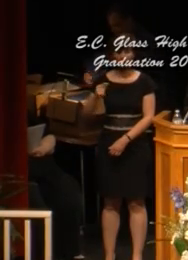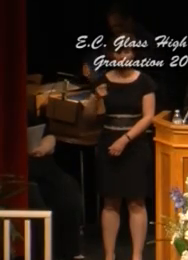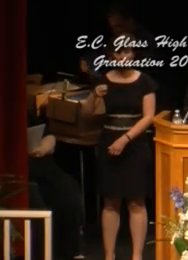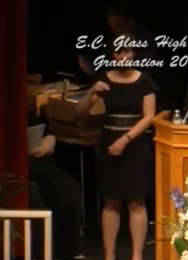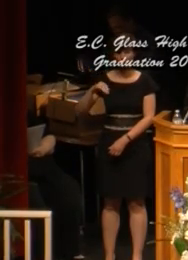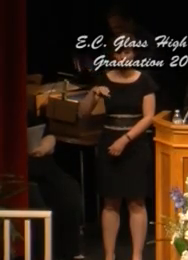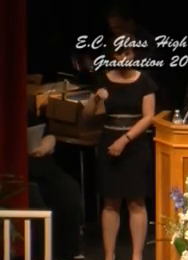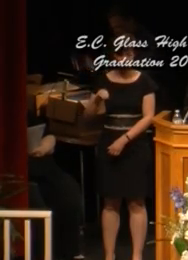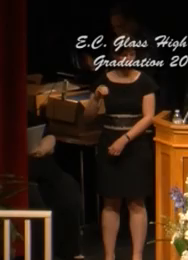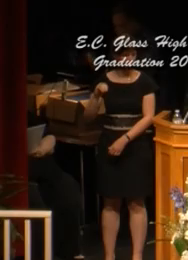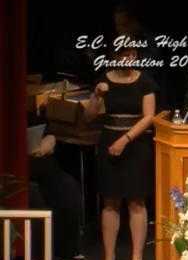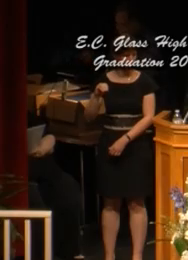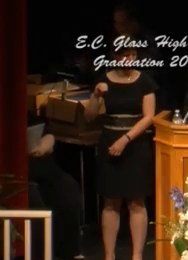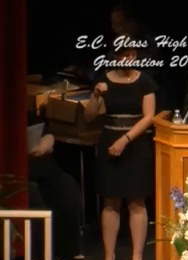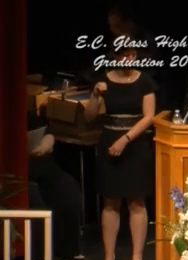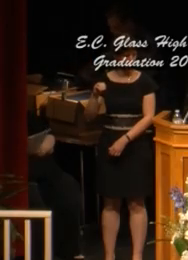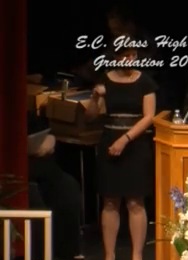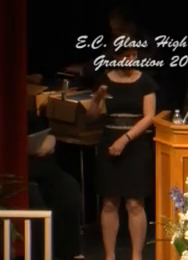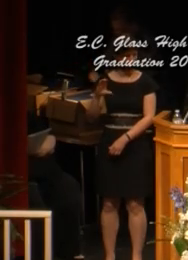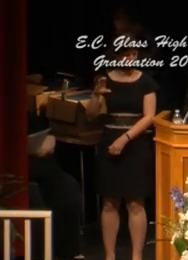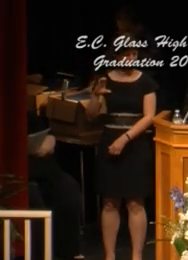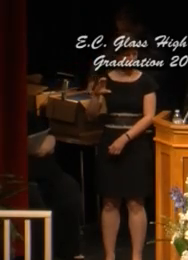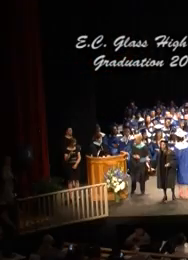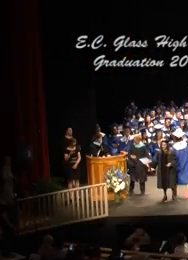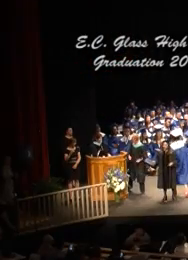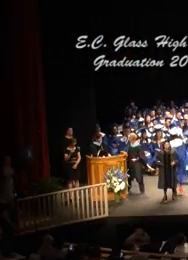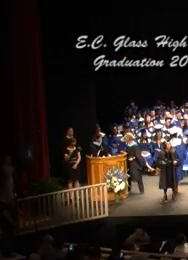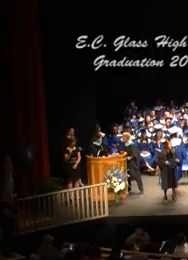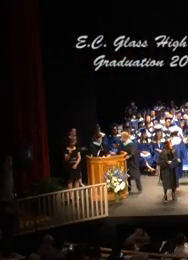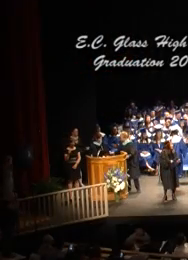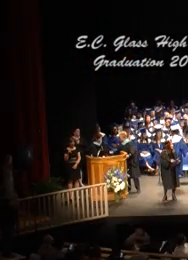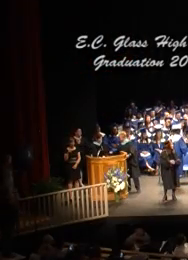Antonio Lamar Callens.